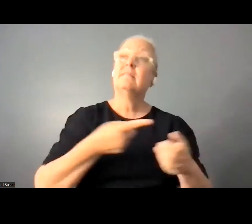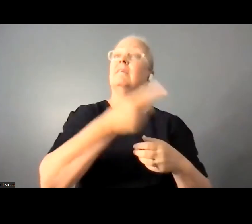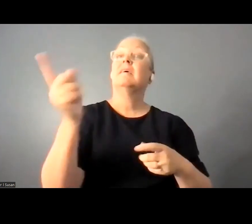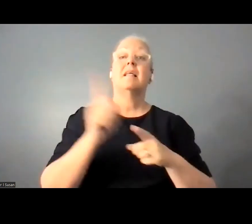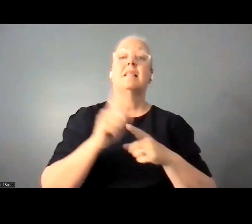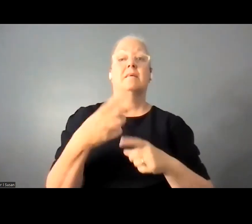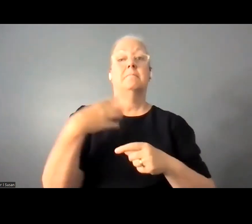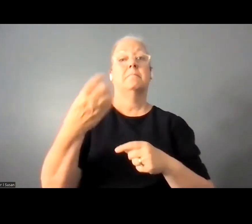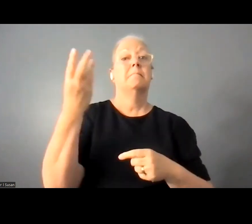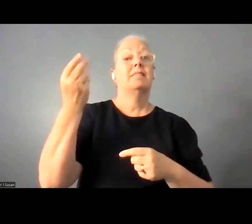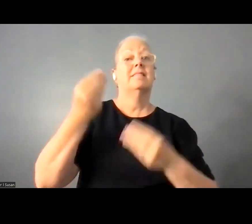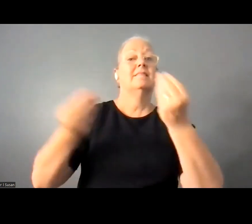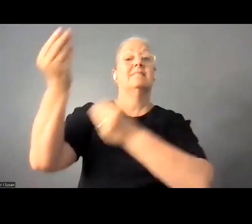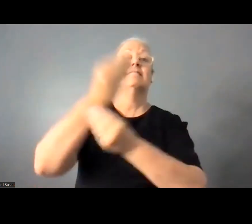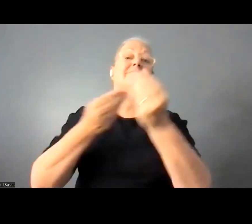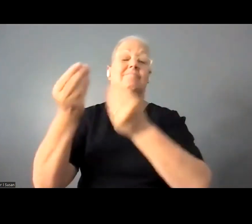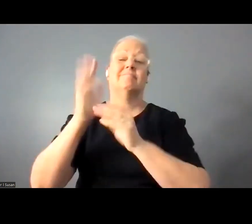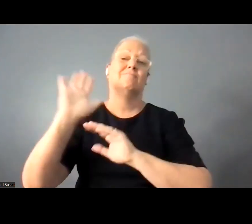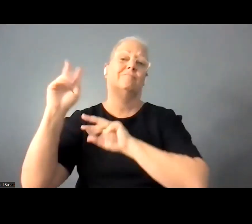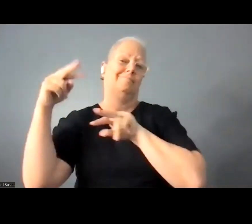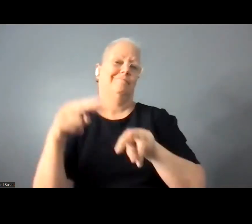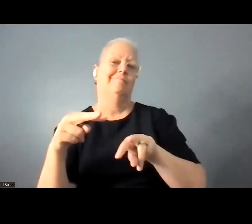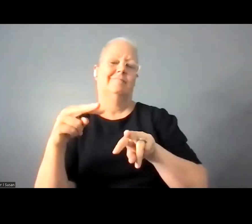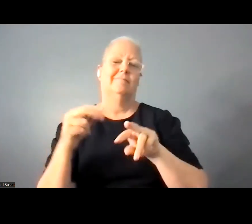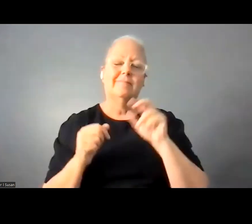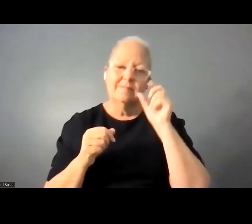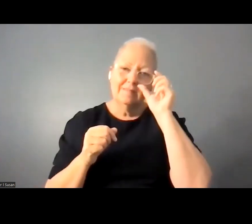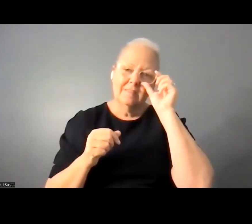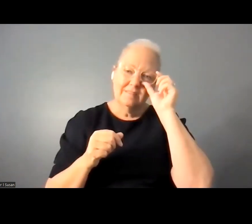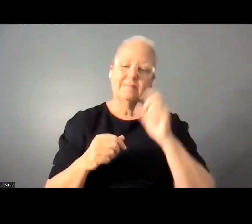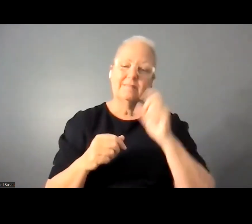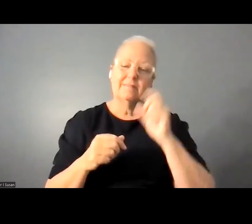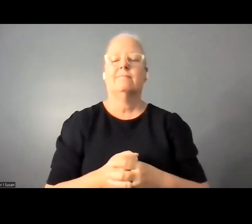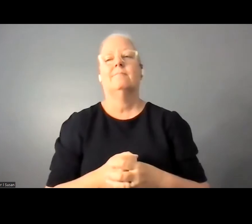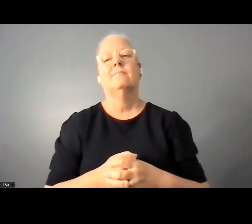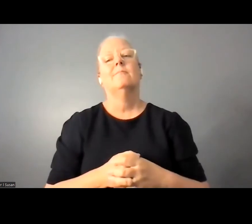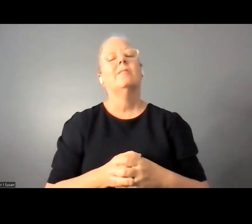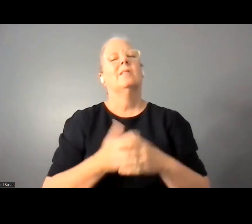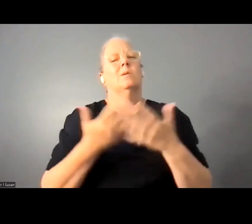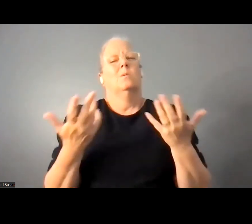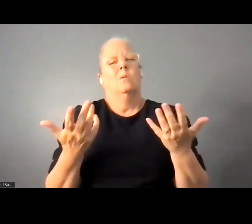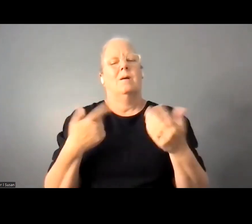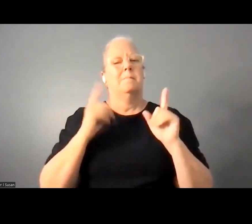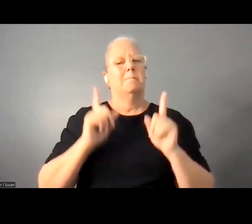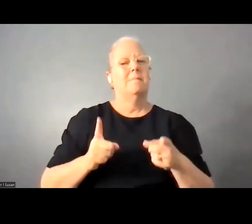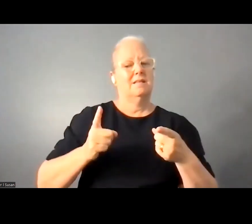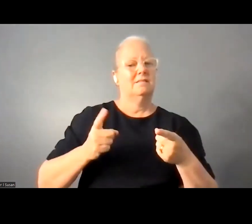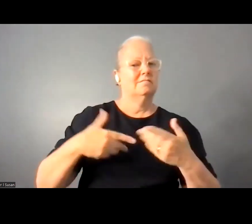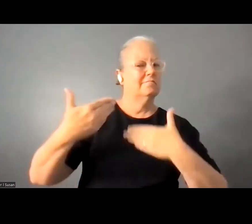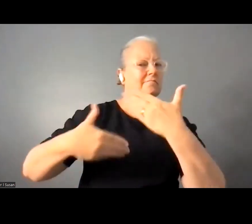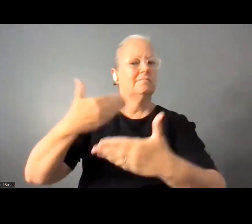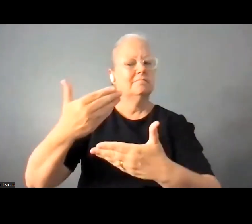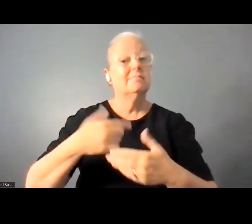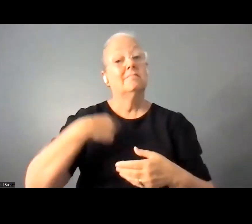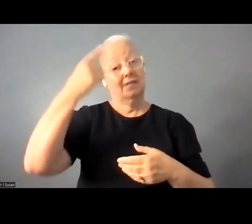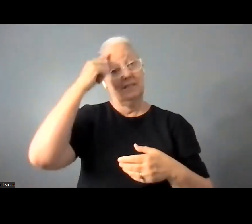So then, what is the kind of approach we need? I think reasonable accommodation